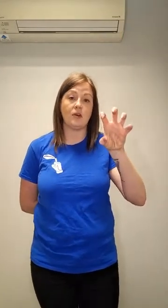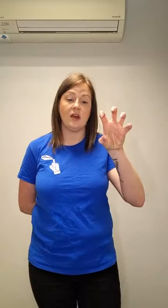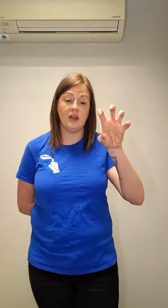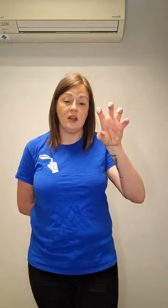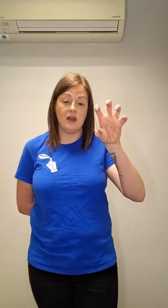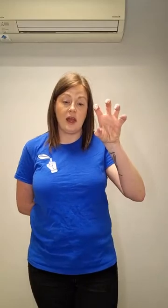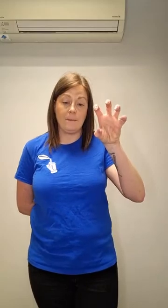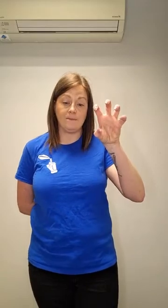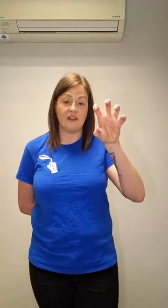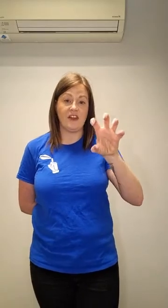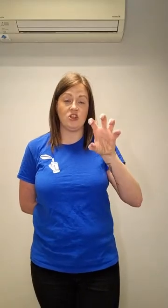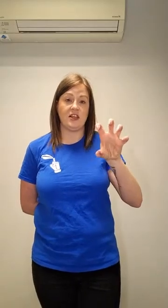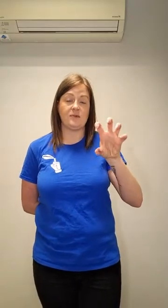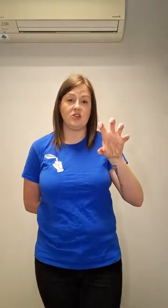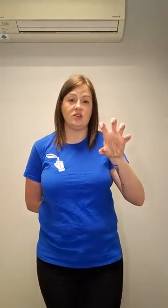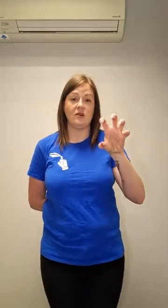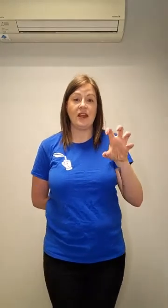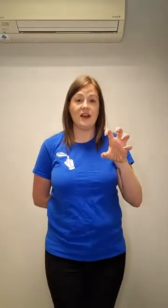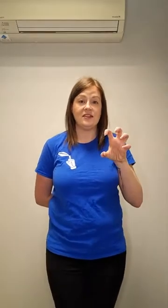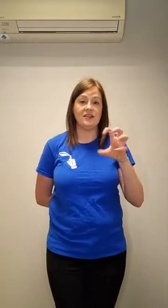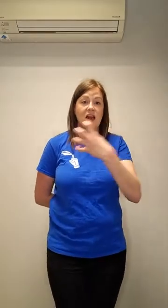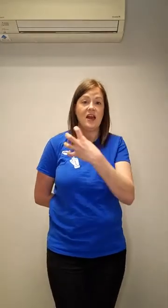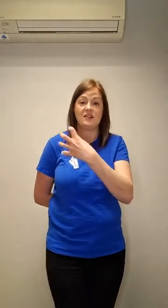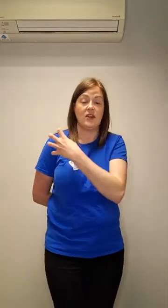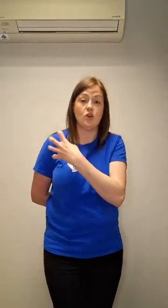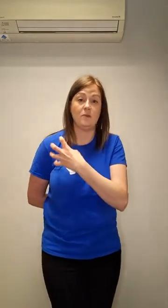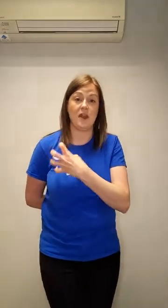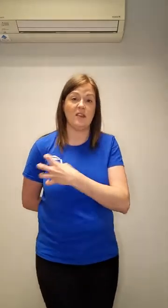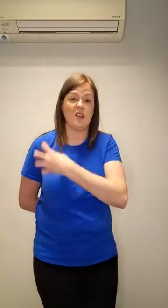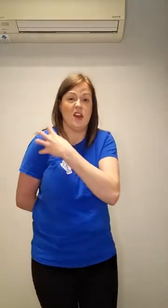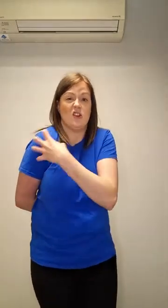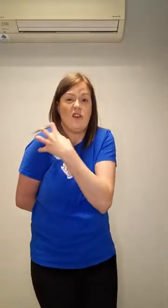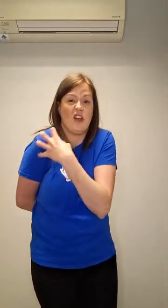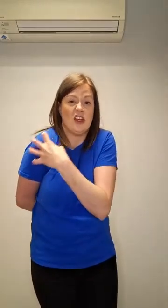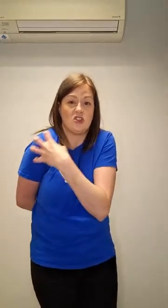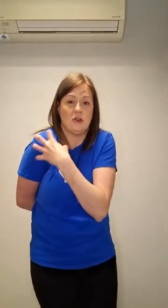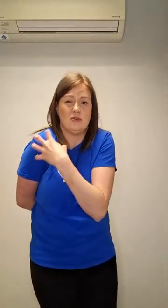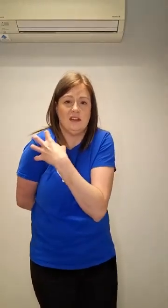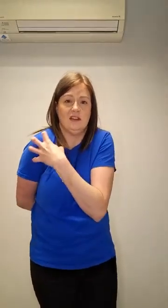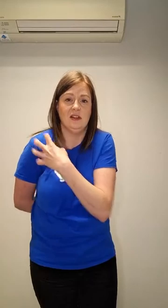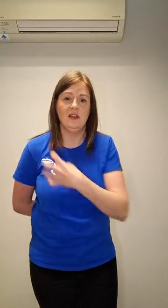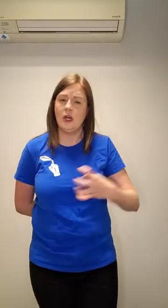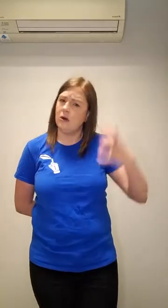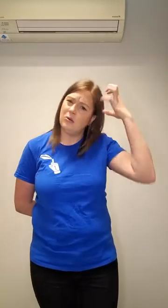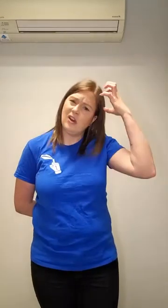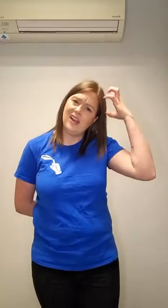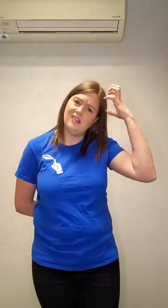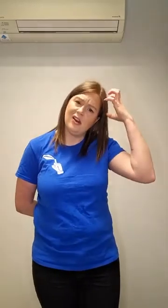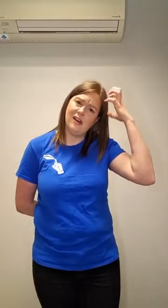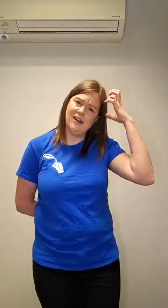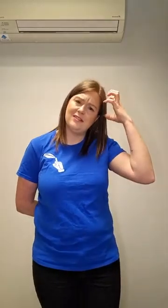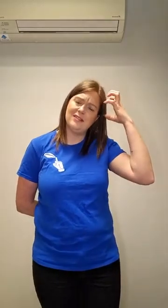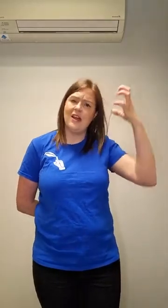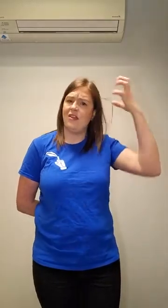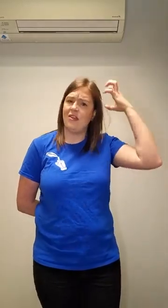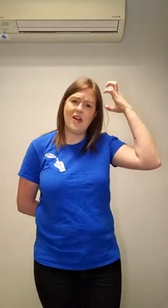appropriate facial expression. So like I did there. So it could be that you've hurt their shoulder, or your head hurts, their